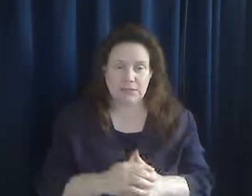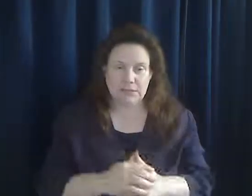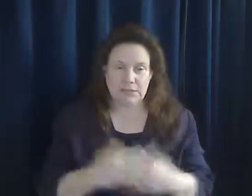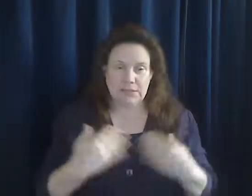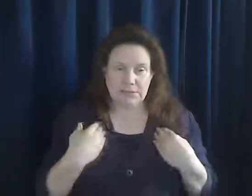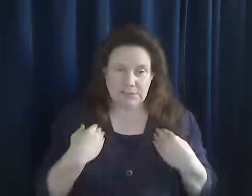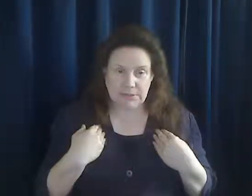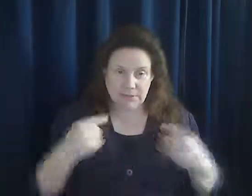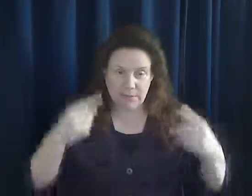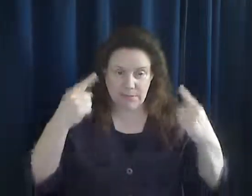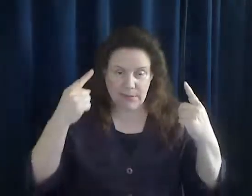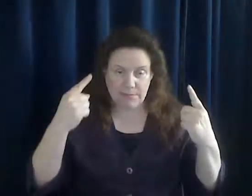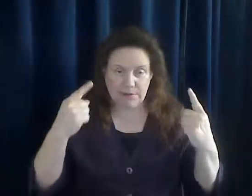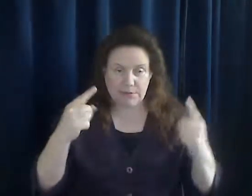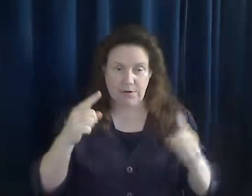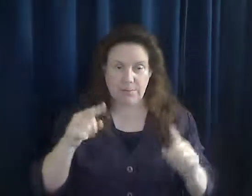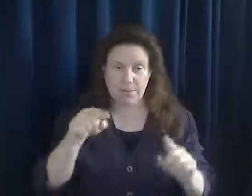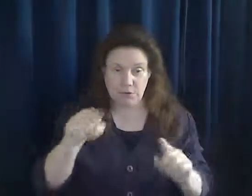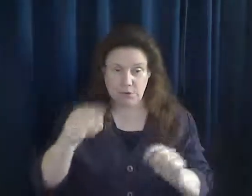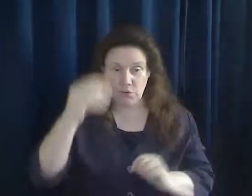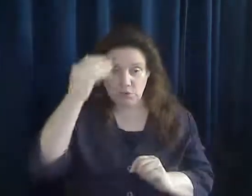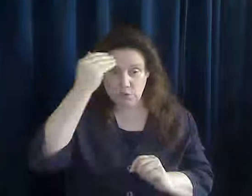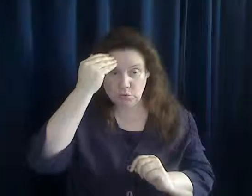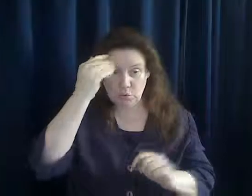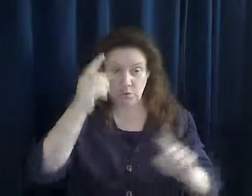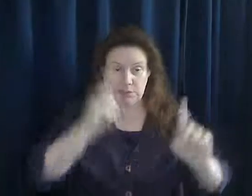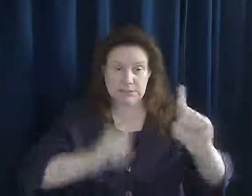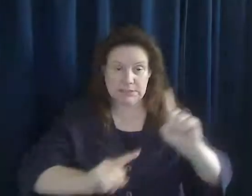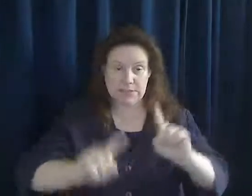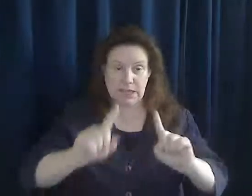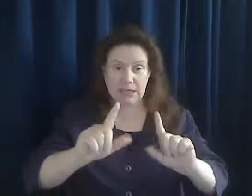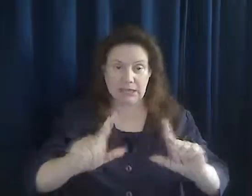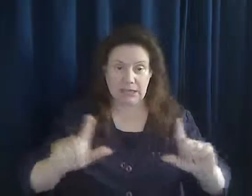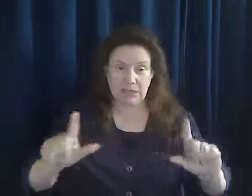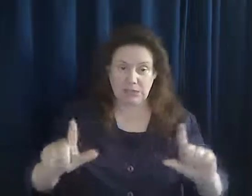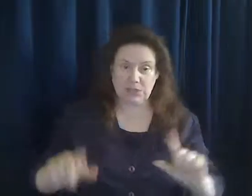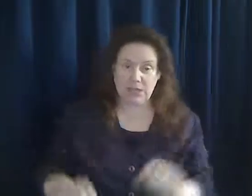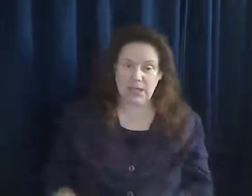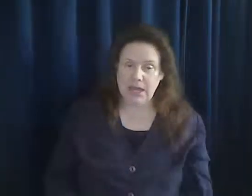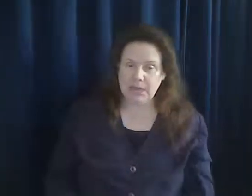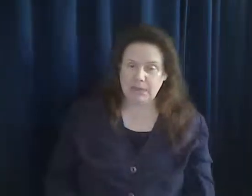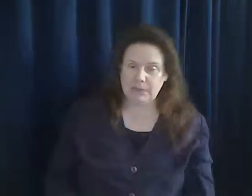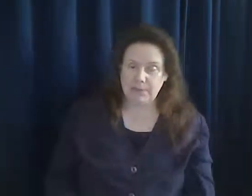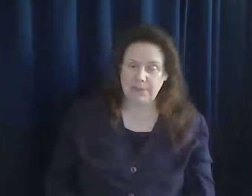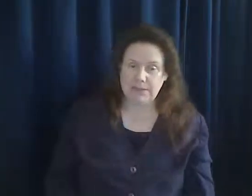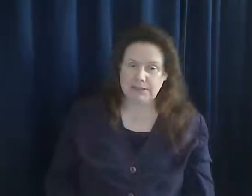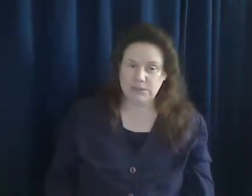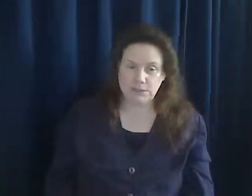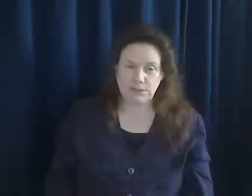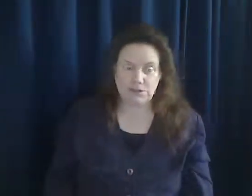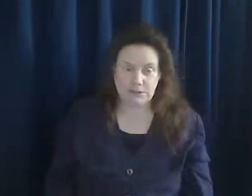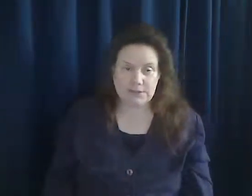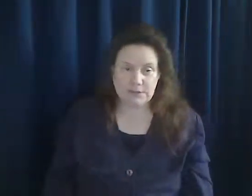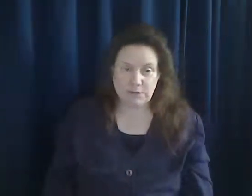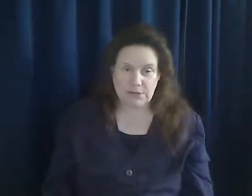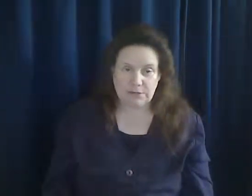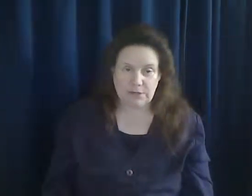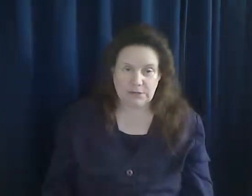Question, because I'm leaning forward, my eyebrows are up. Do you know sign language? I shifted my body to show that someone else is